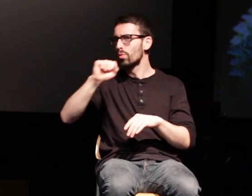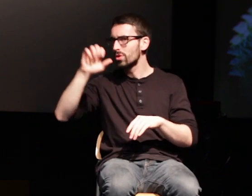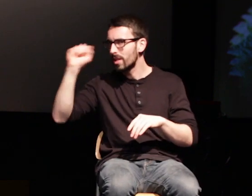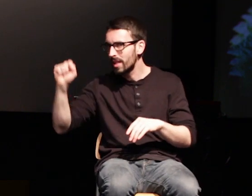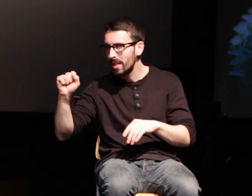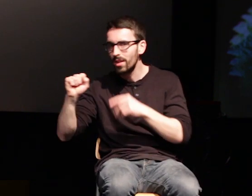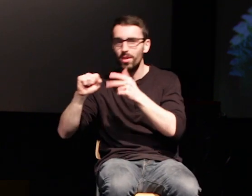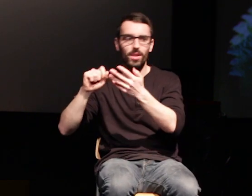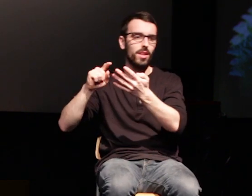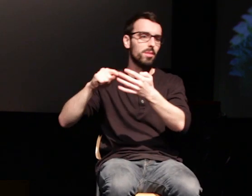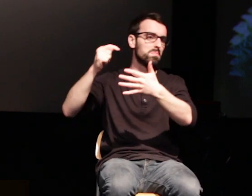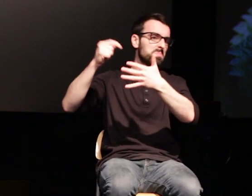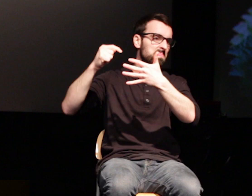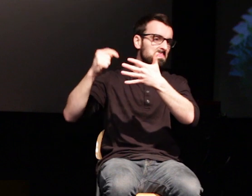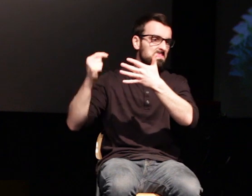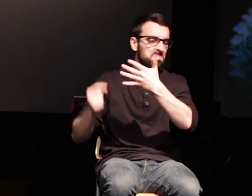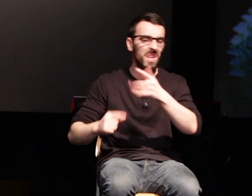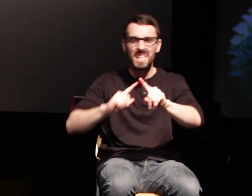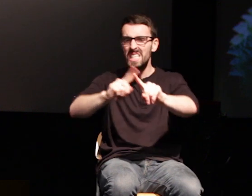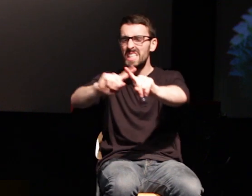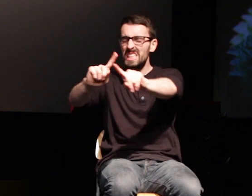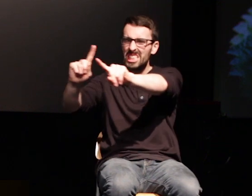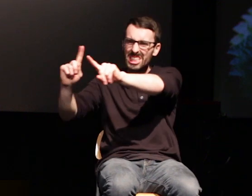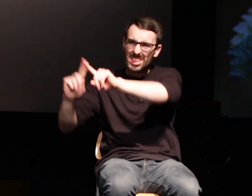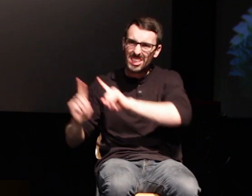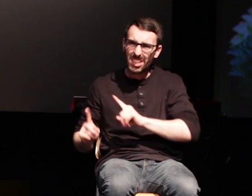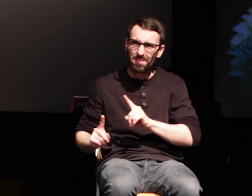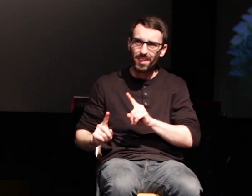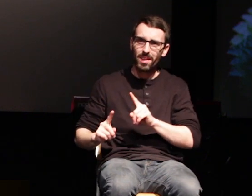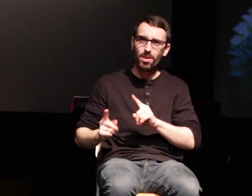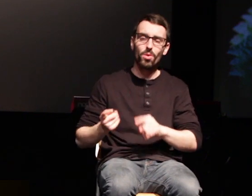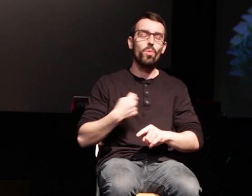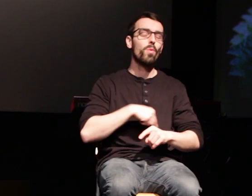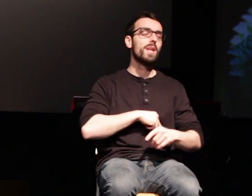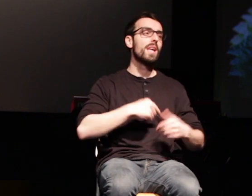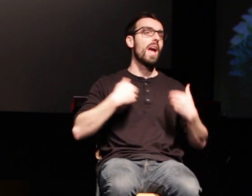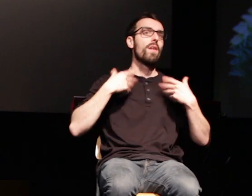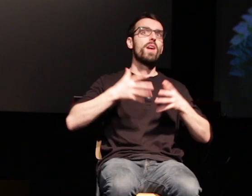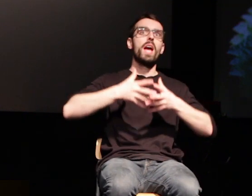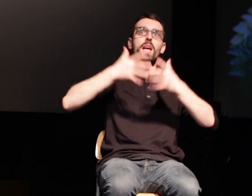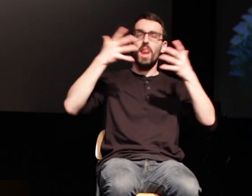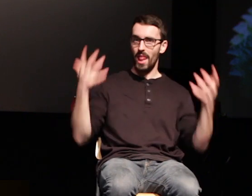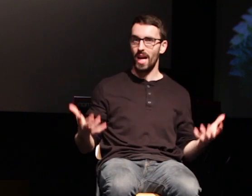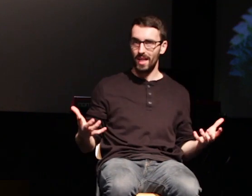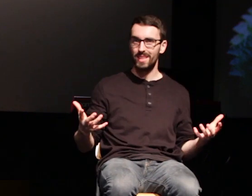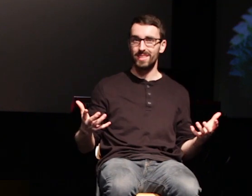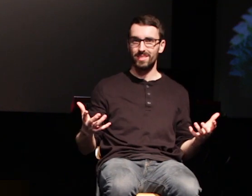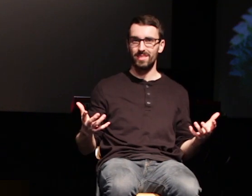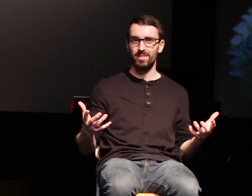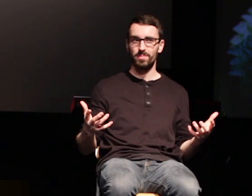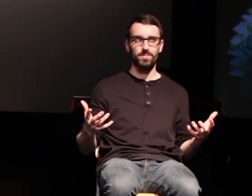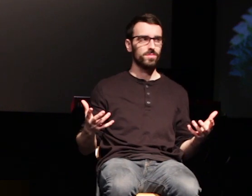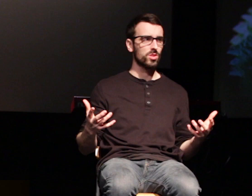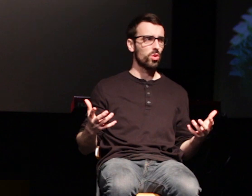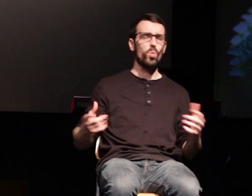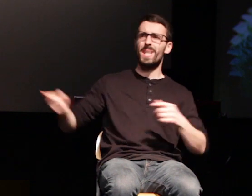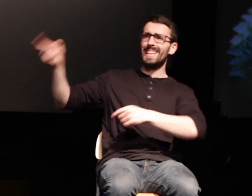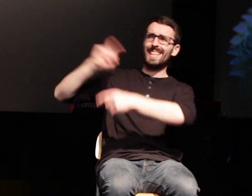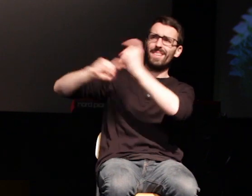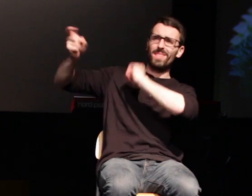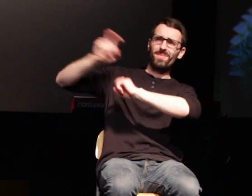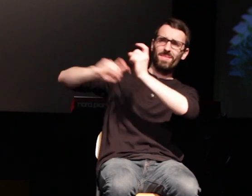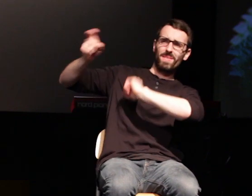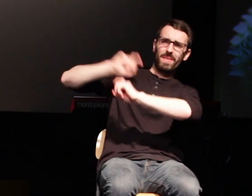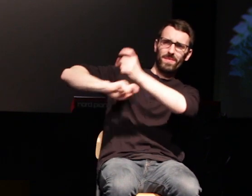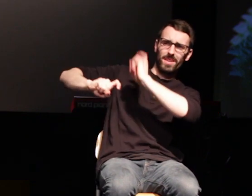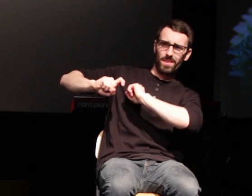and protections, and I think with everything, we have a lot, you guys. I think with everything that we've been given, we are in